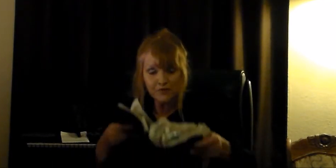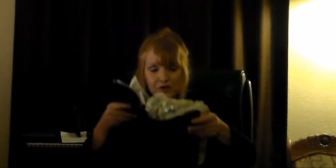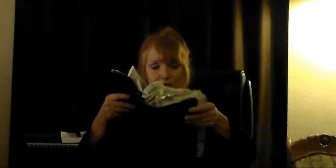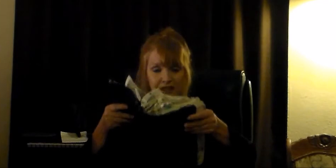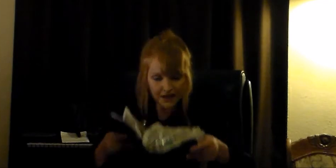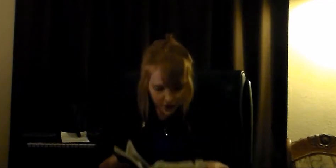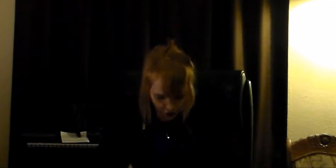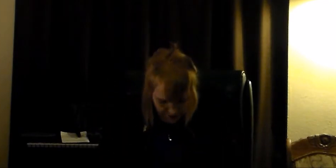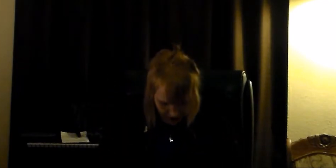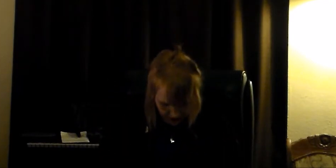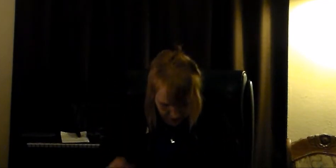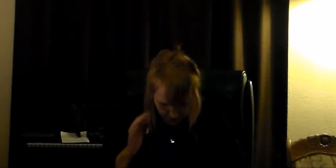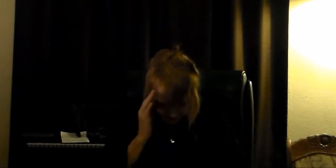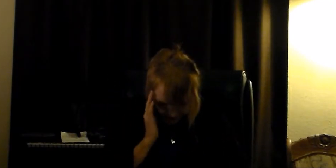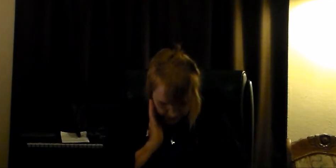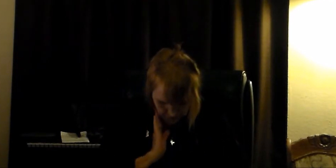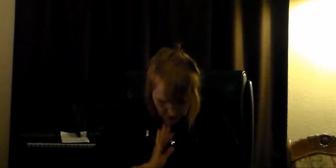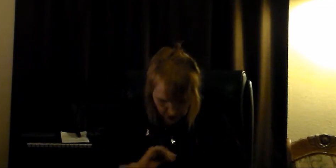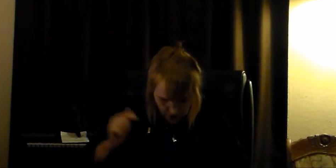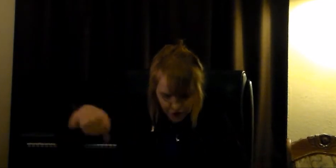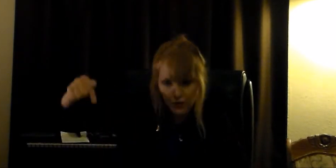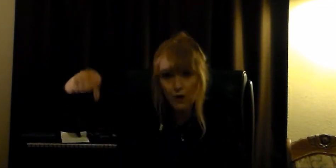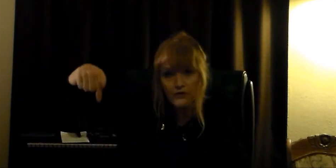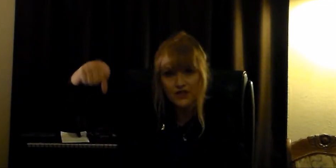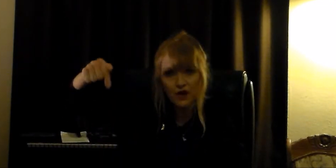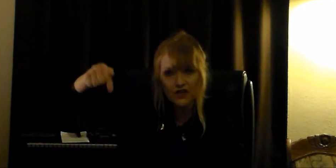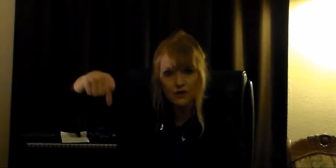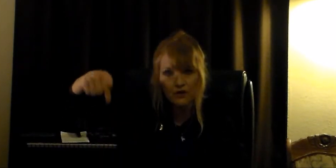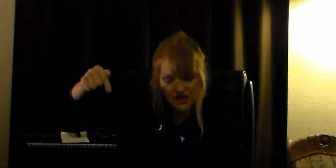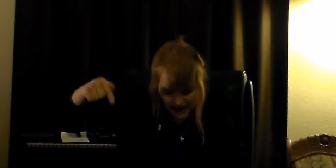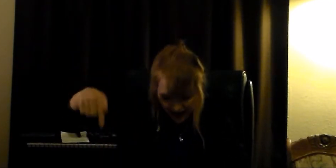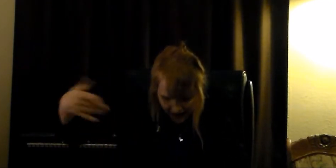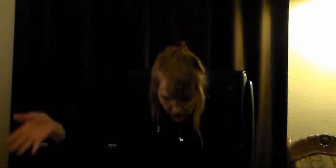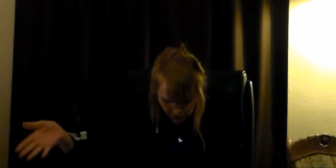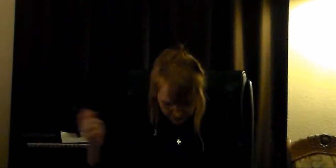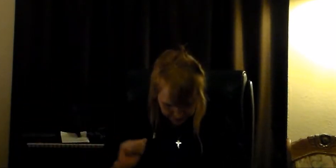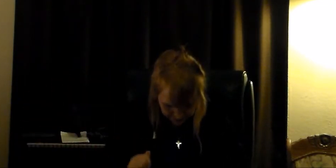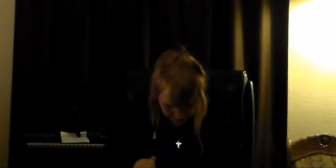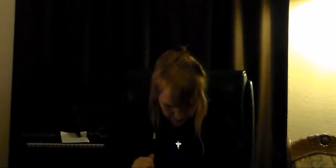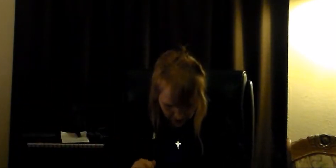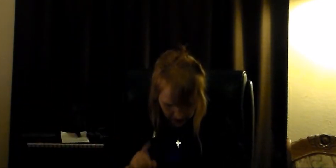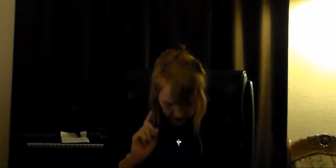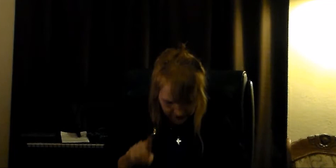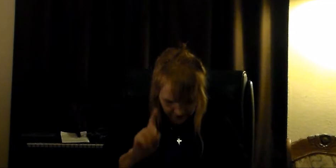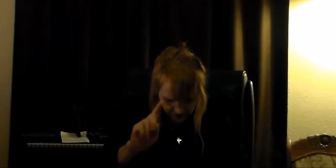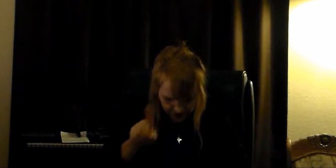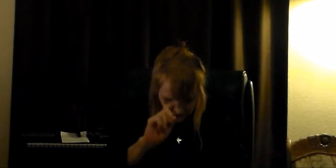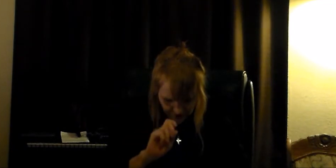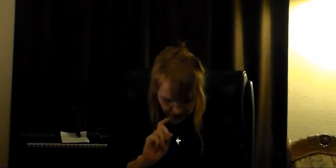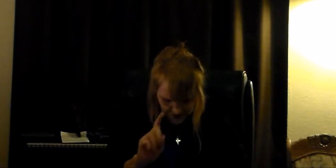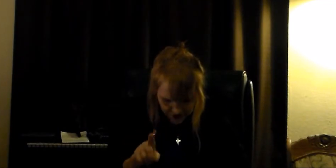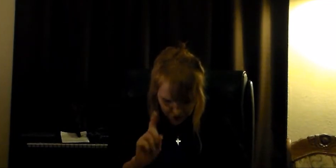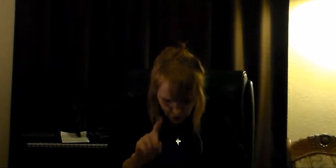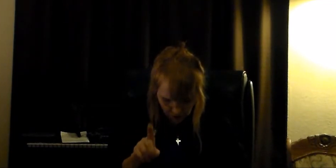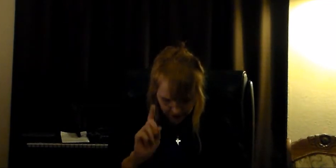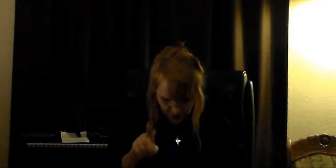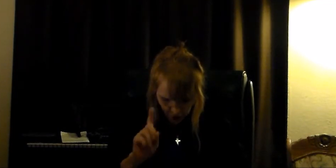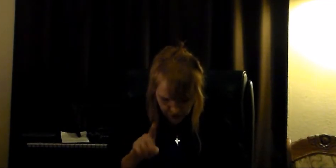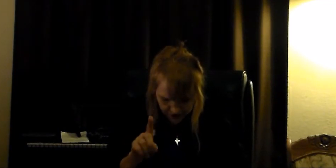scriptures besides the Holy Bible to their own destruction, which is hell. Therefore, dear friends, since you already know this,